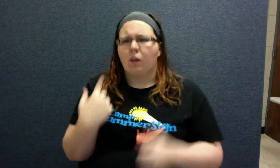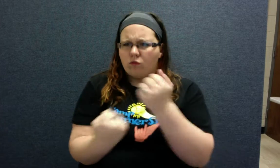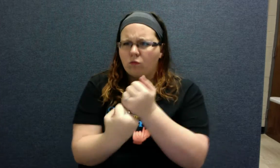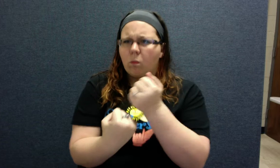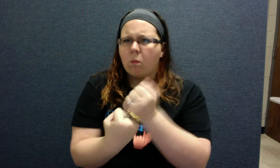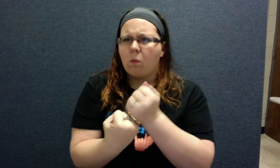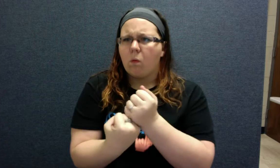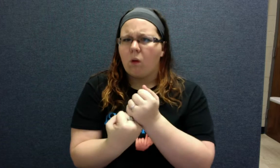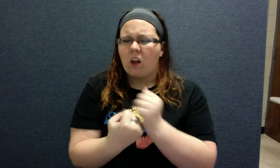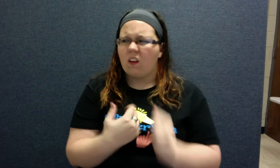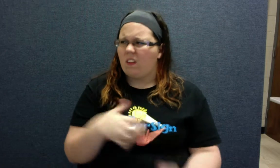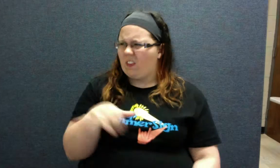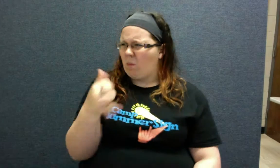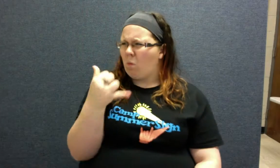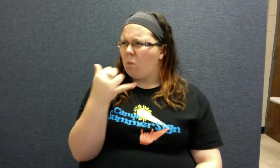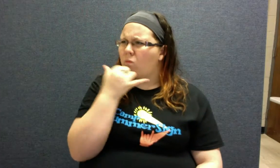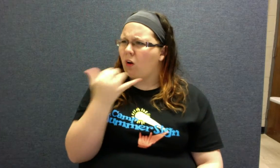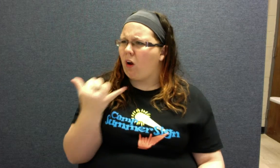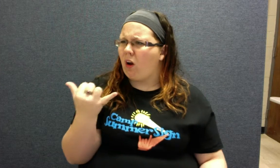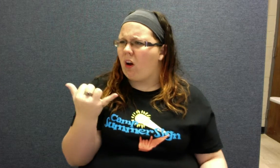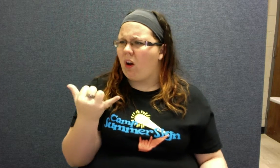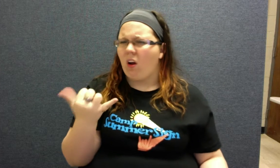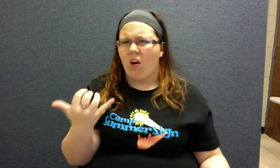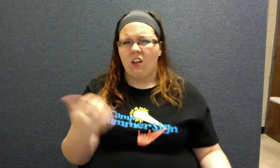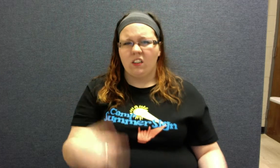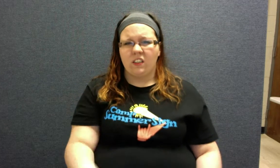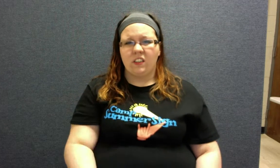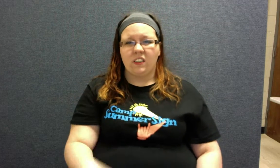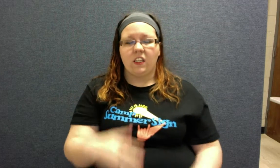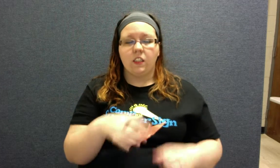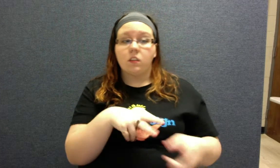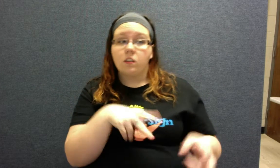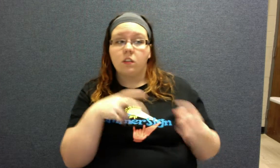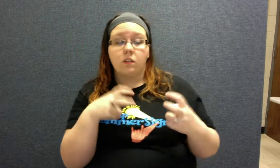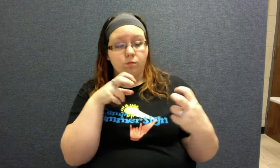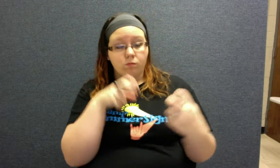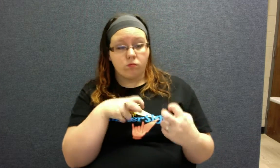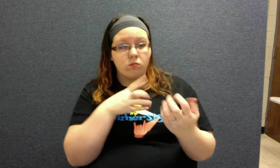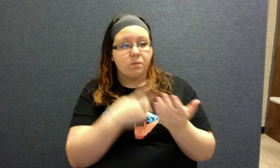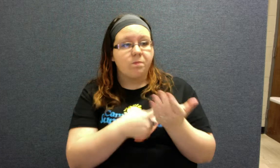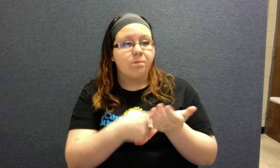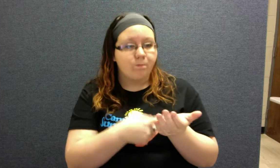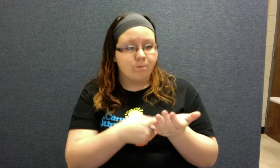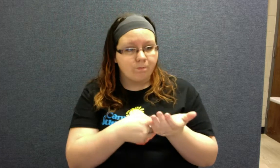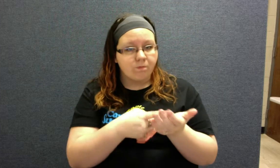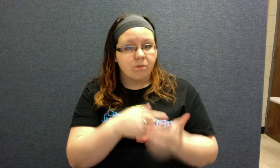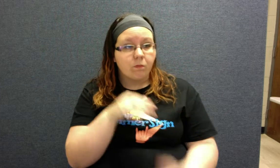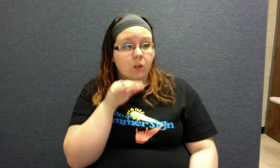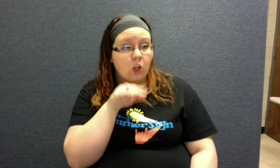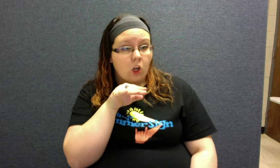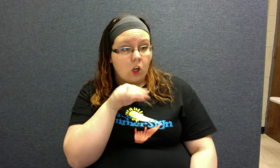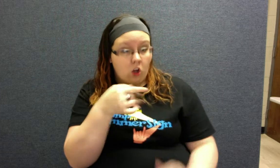was wrong. A lot of people actually took me aside and told me that I was going to get myself in trouble